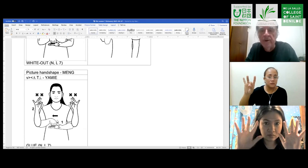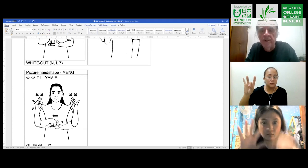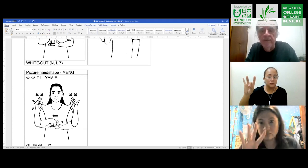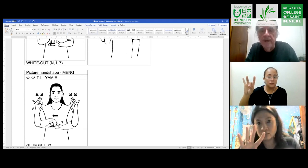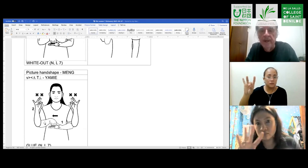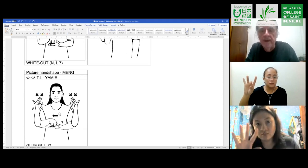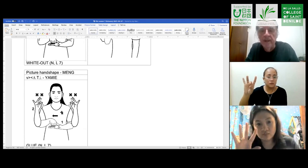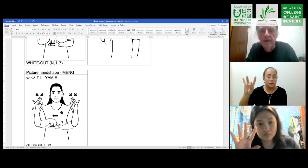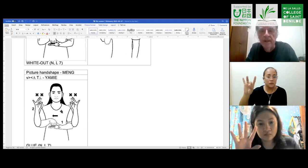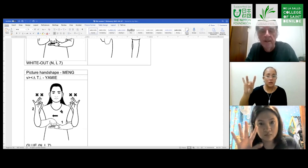at the beginning.